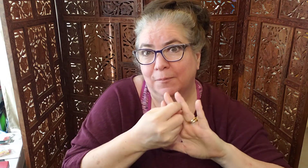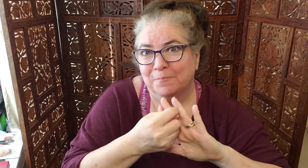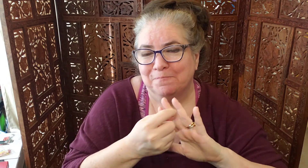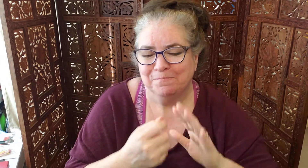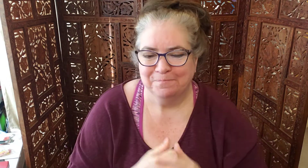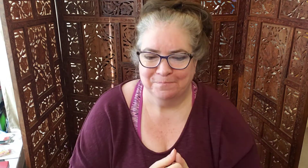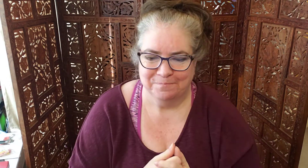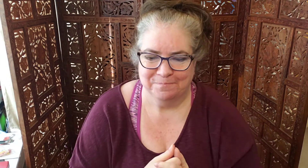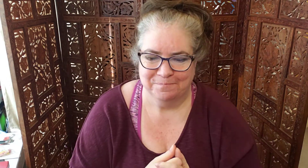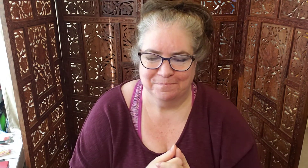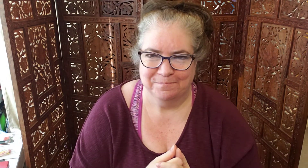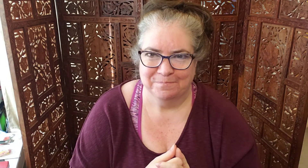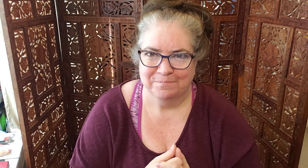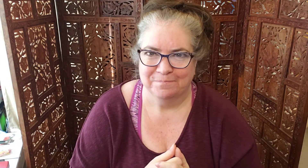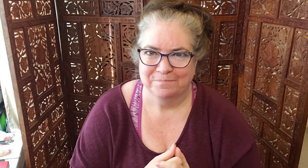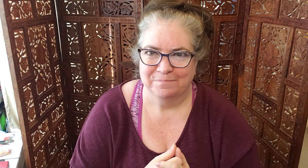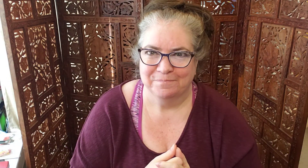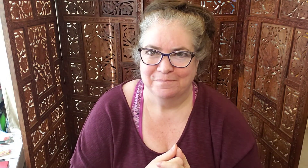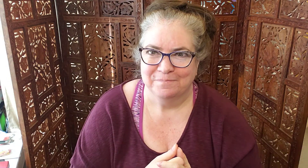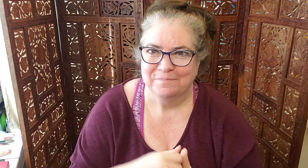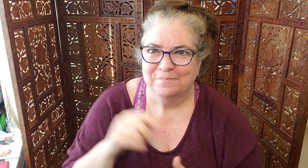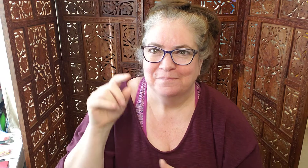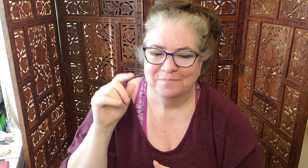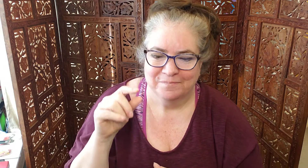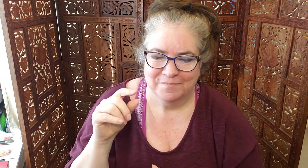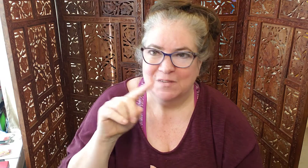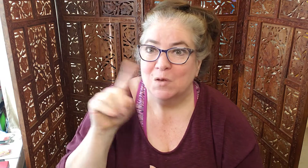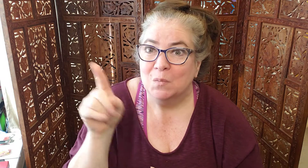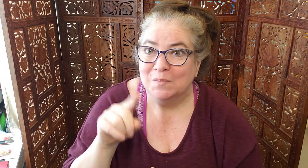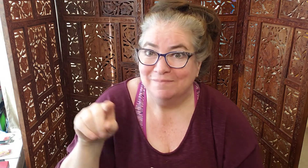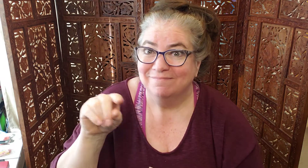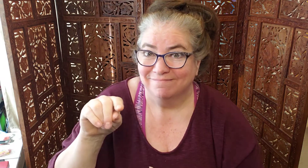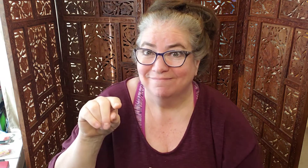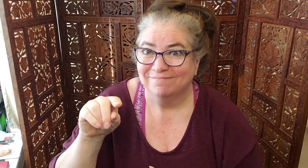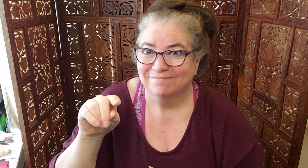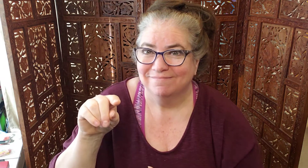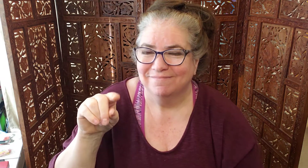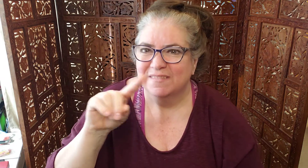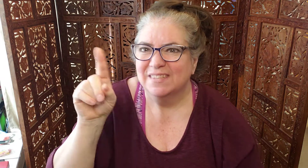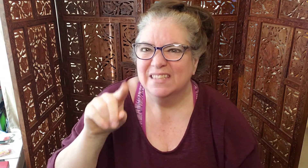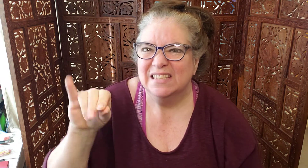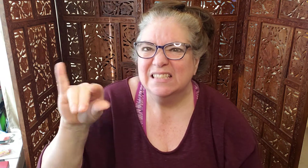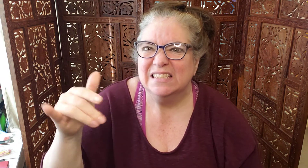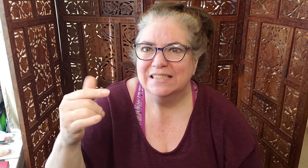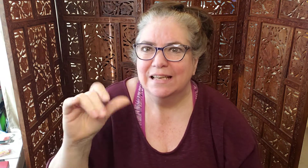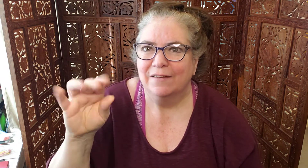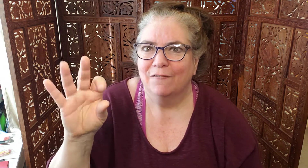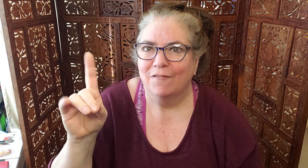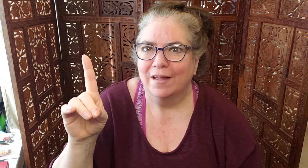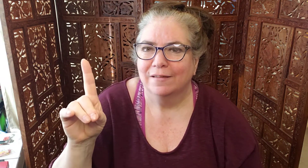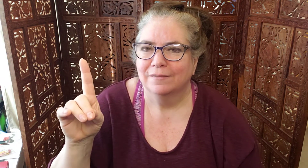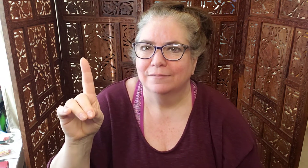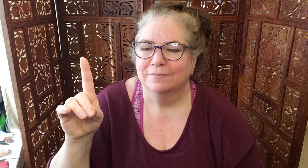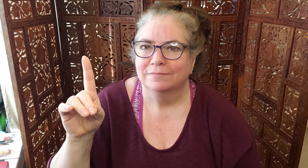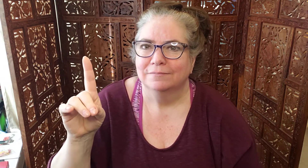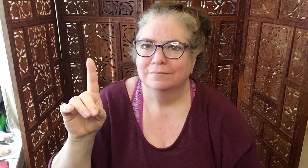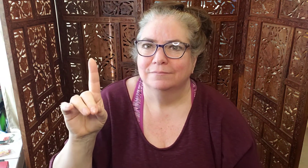He had a way of finding the women in the Folies Bergère, in the Follies, the